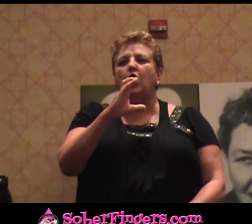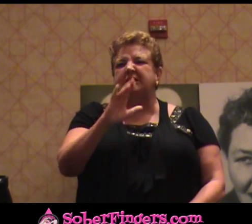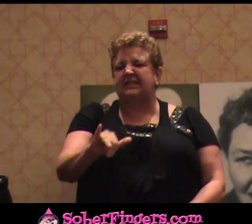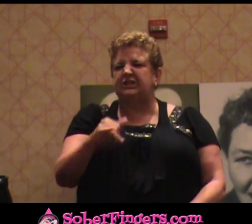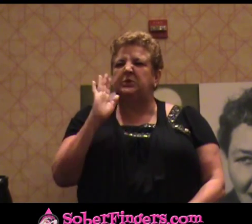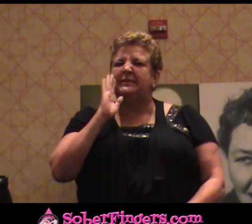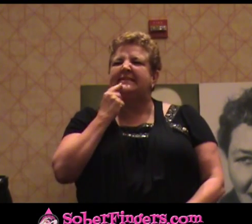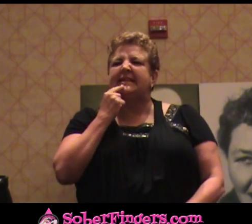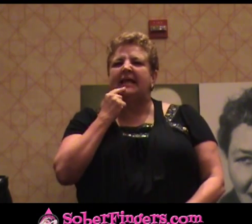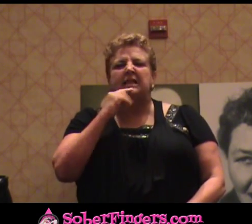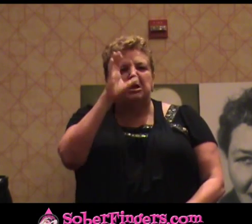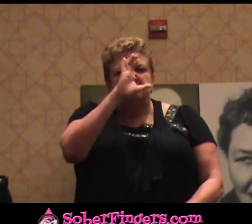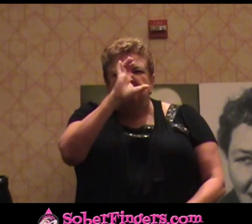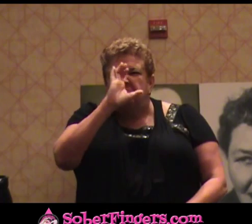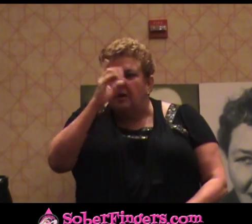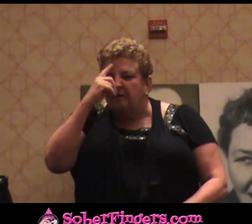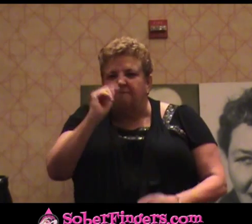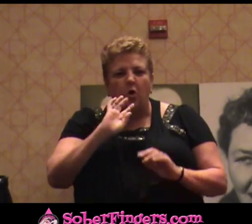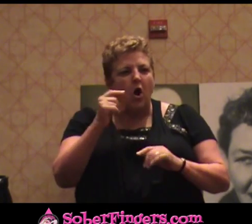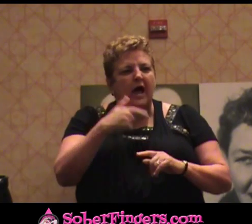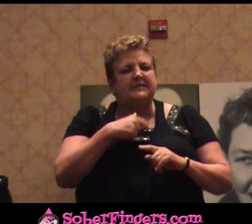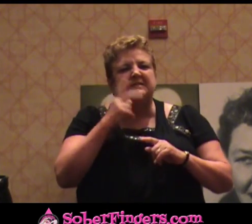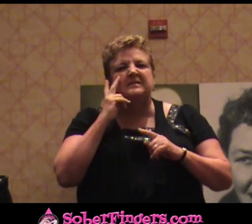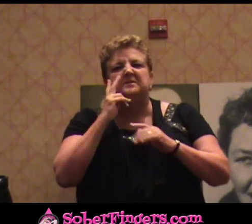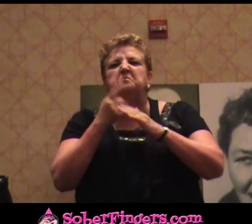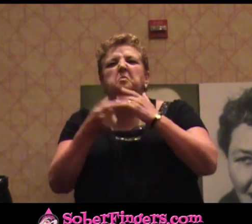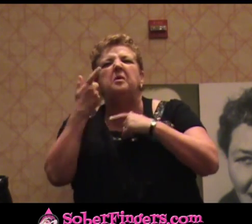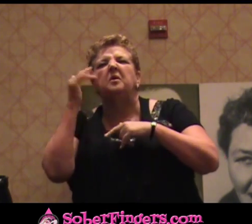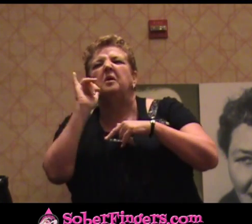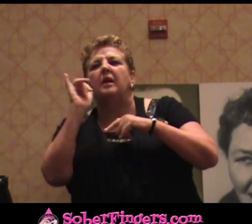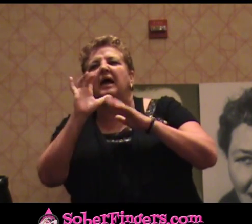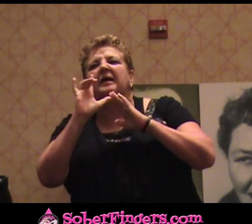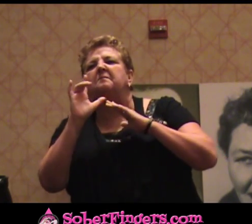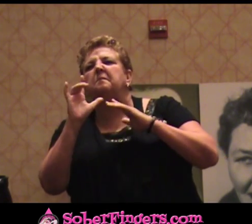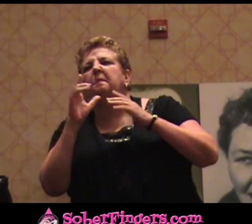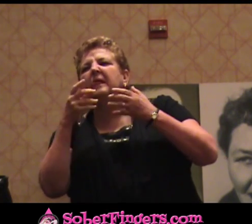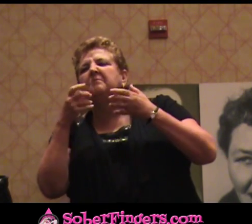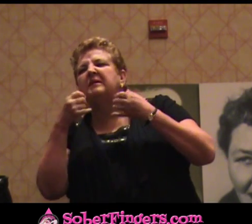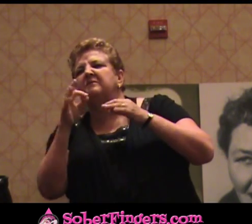and scout for us, but come back and you let us know that it's still not working.